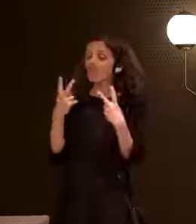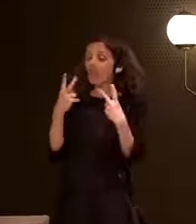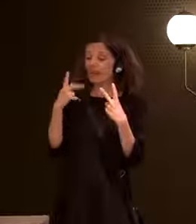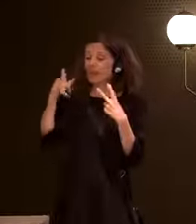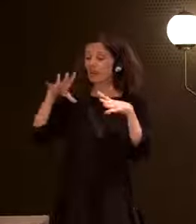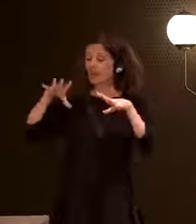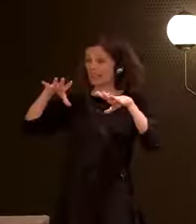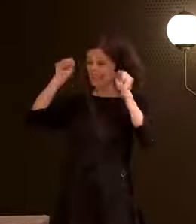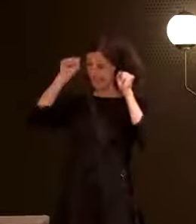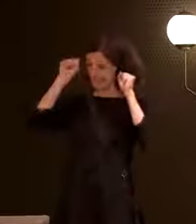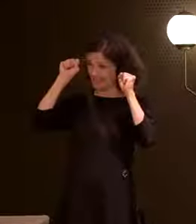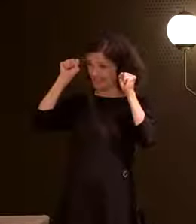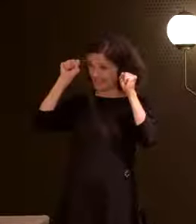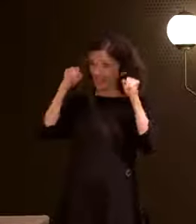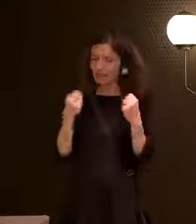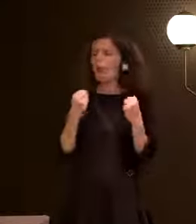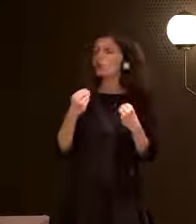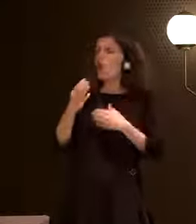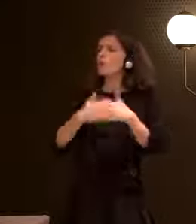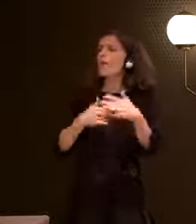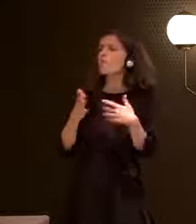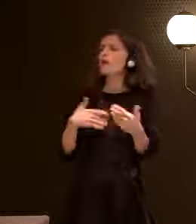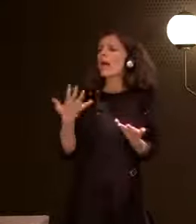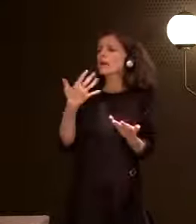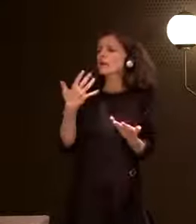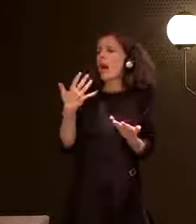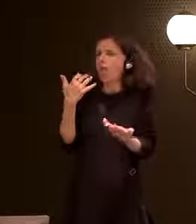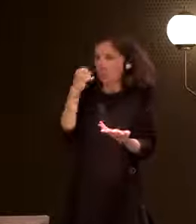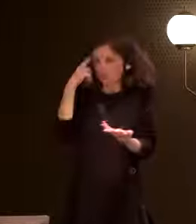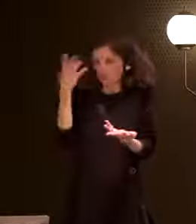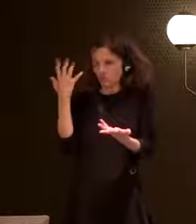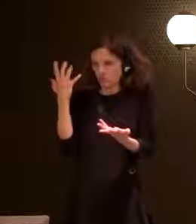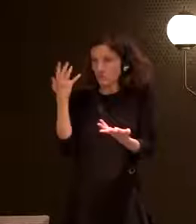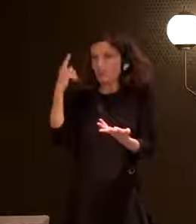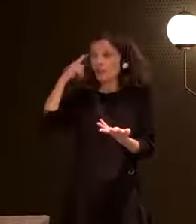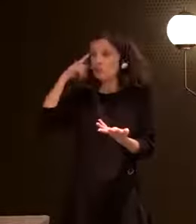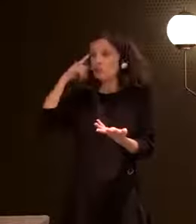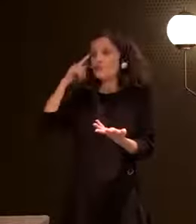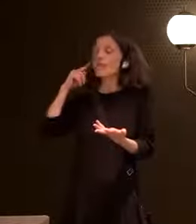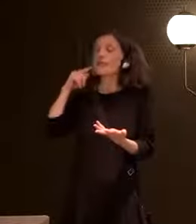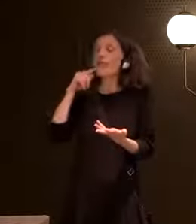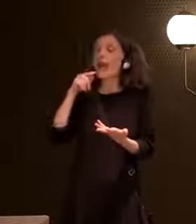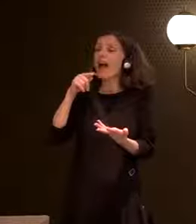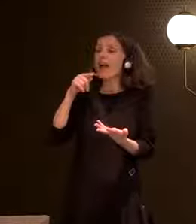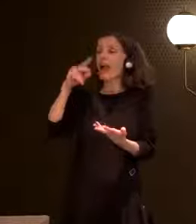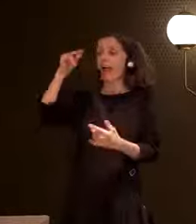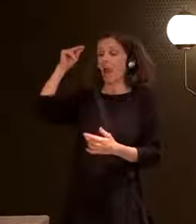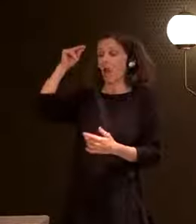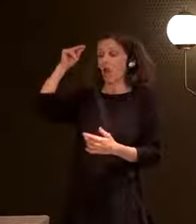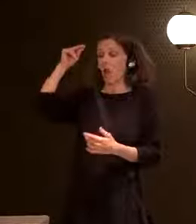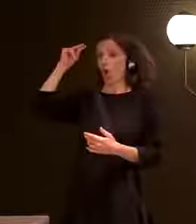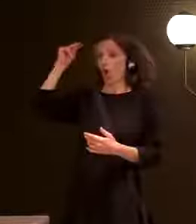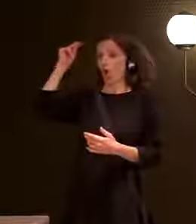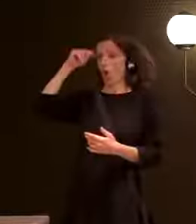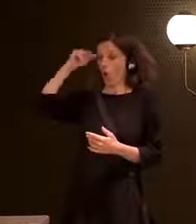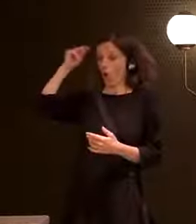mean that your teaching provides a holistic educational experience for your students. And what that